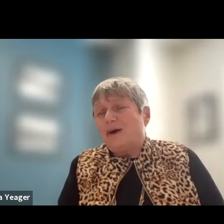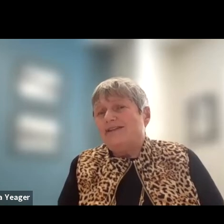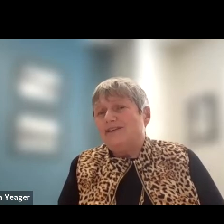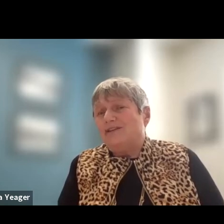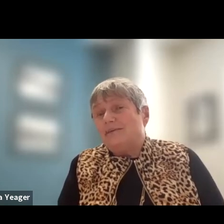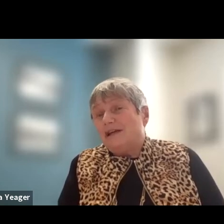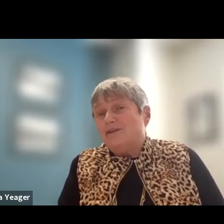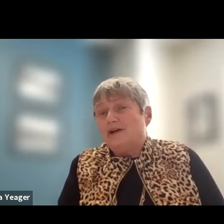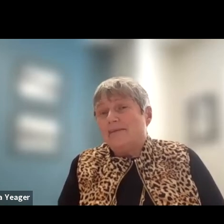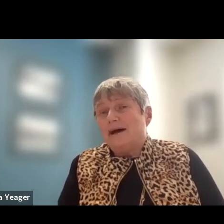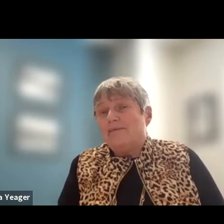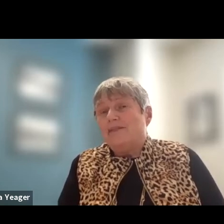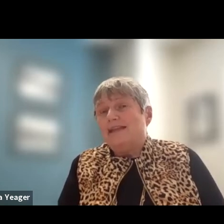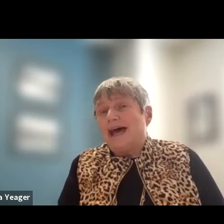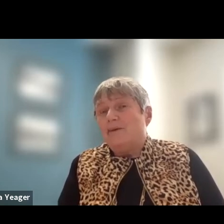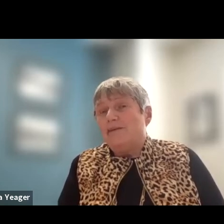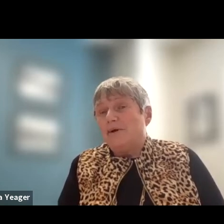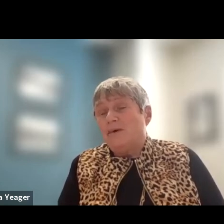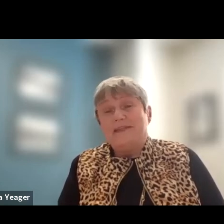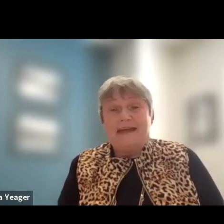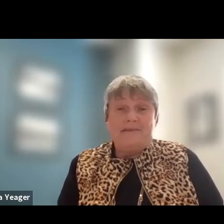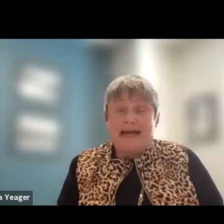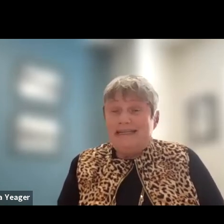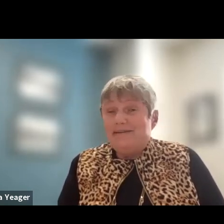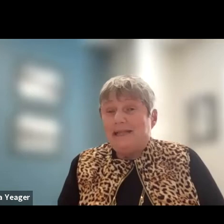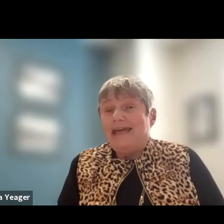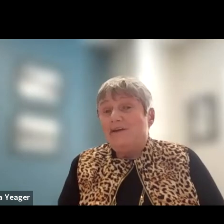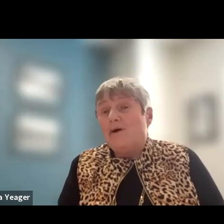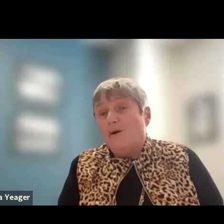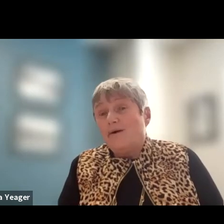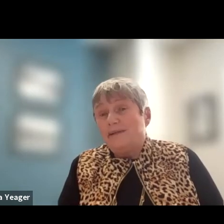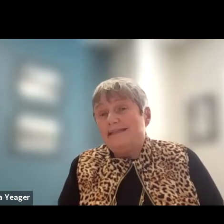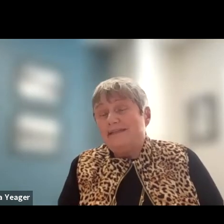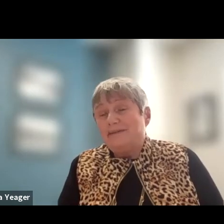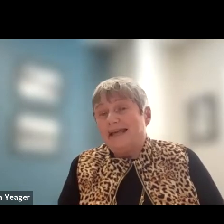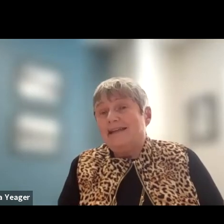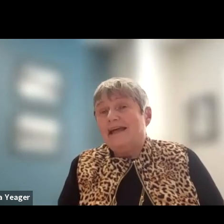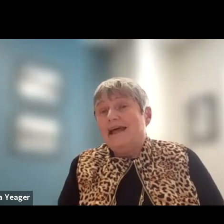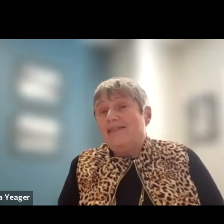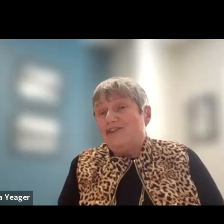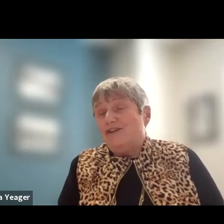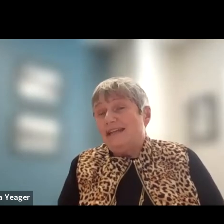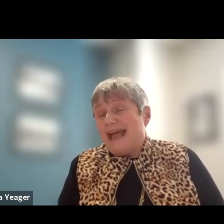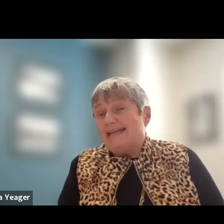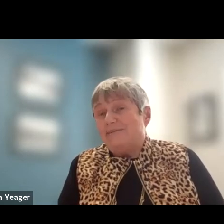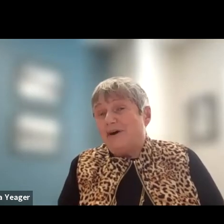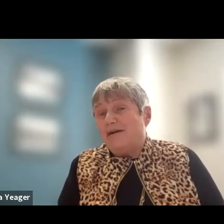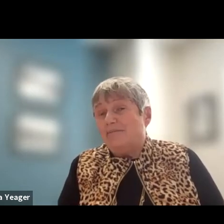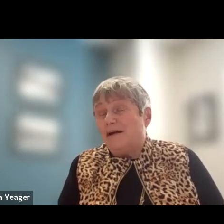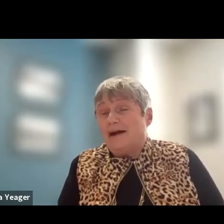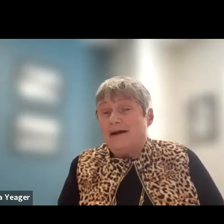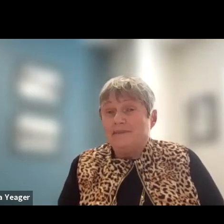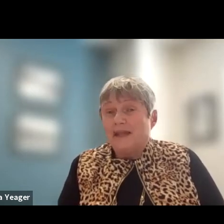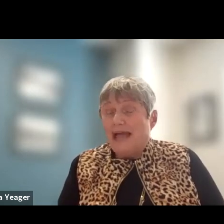these questions, you'll come up with a idea plan or a business plan that you can act